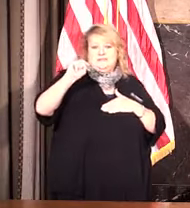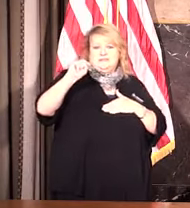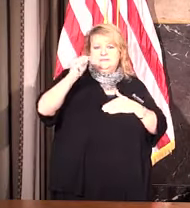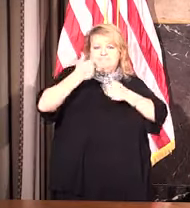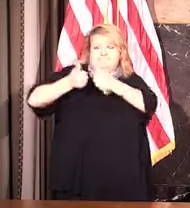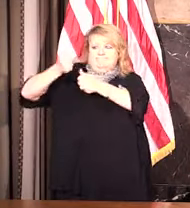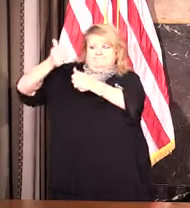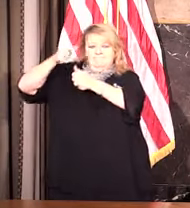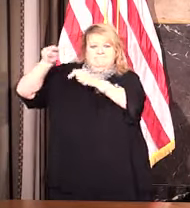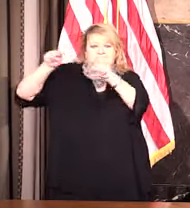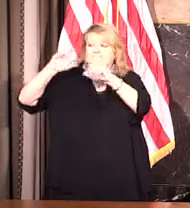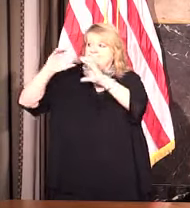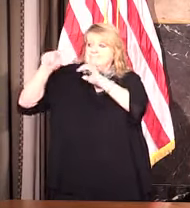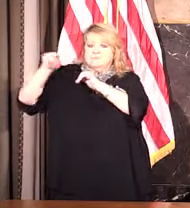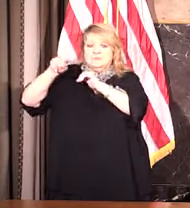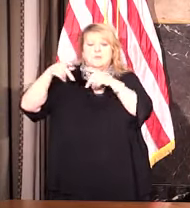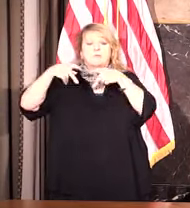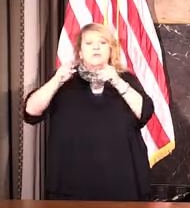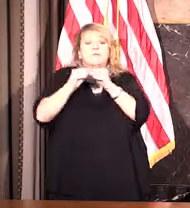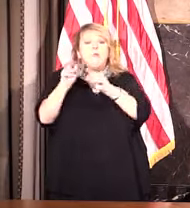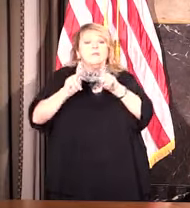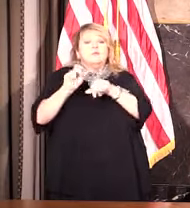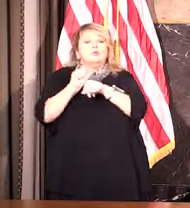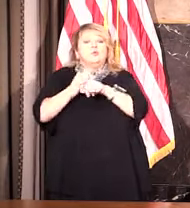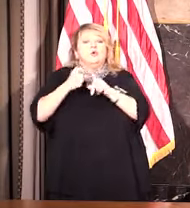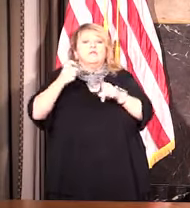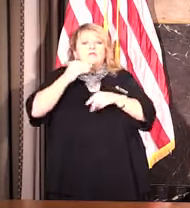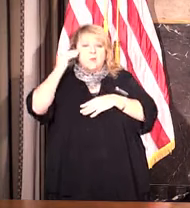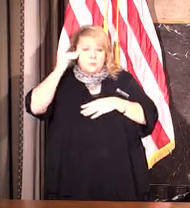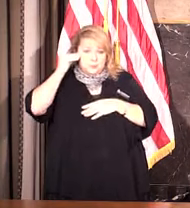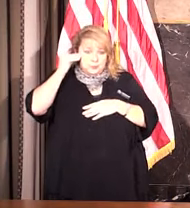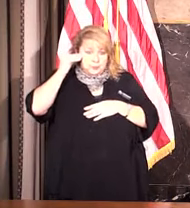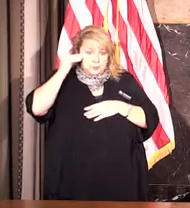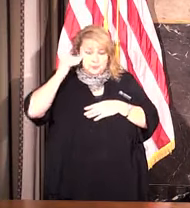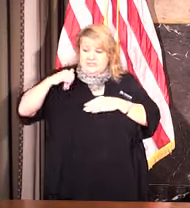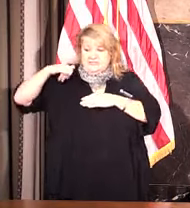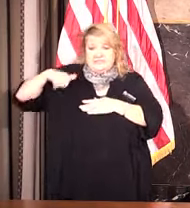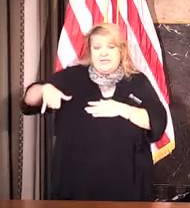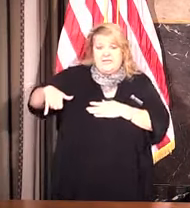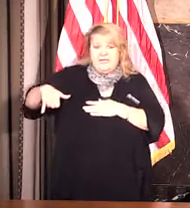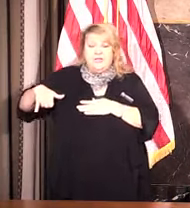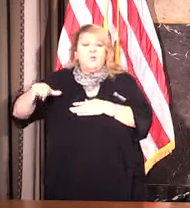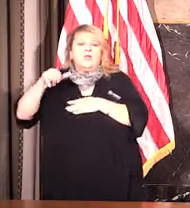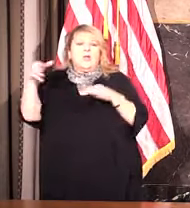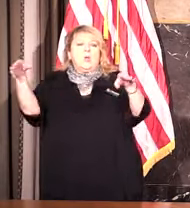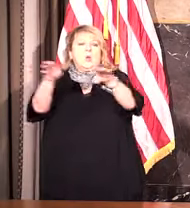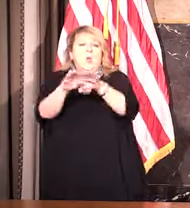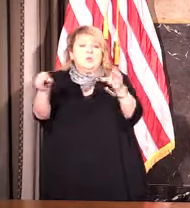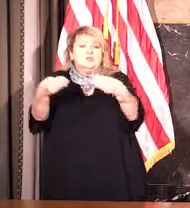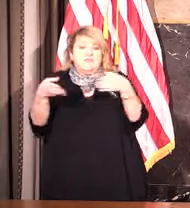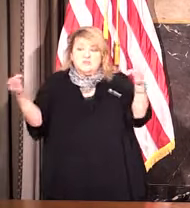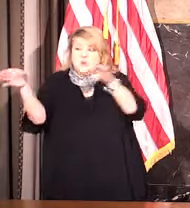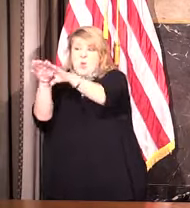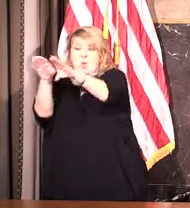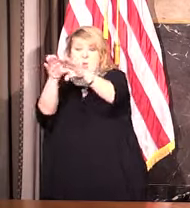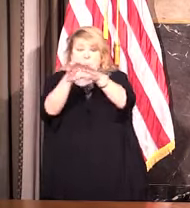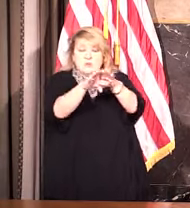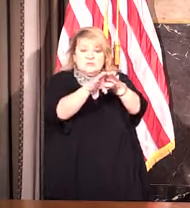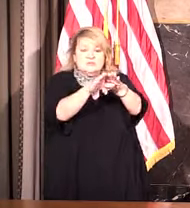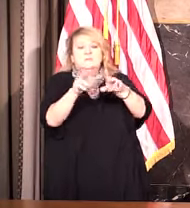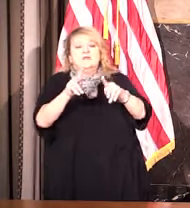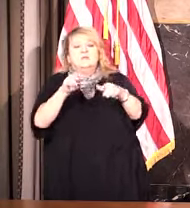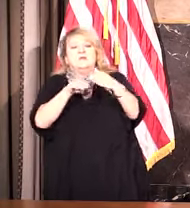to allow more people to work remotely where possible. We're not going to be closing offices. Offices that are open to the public,